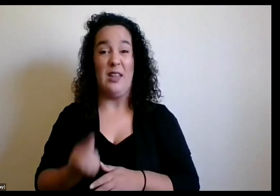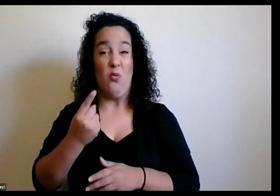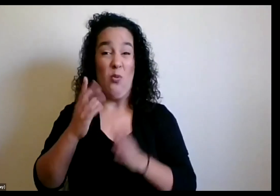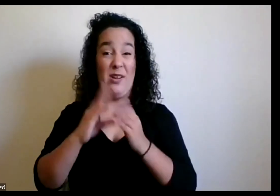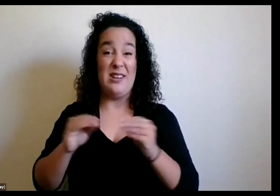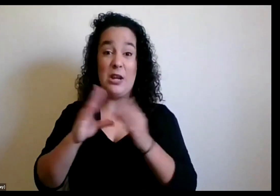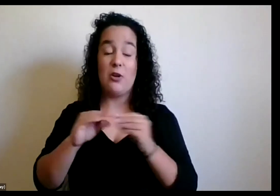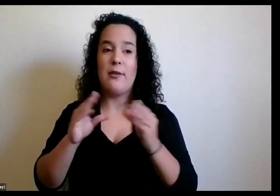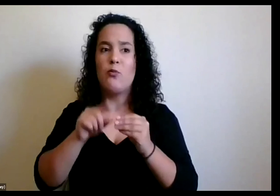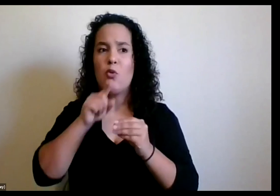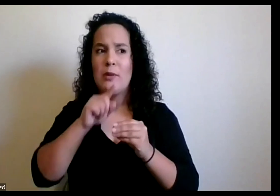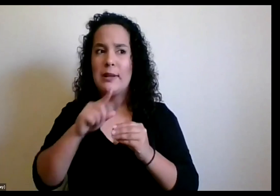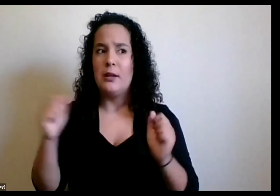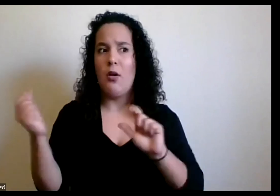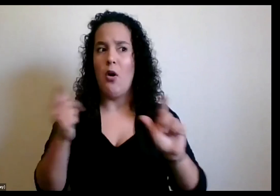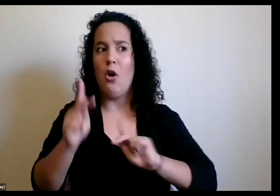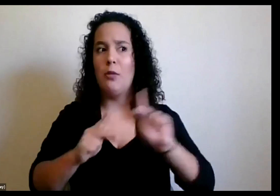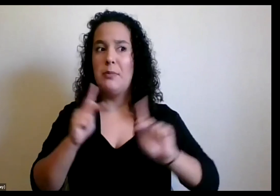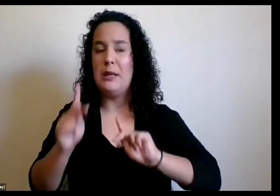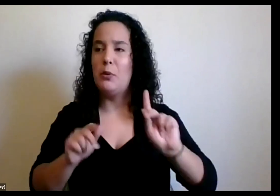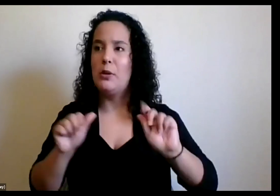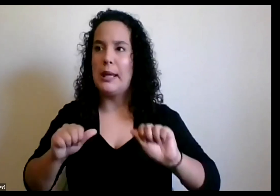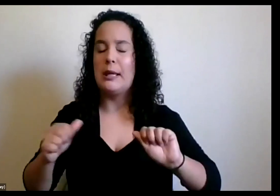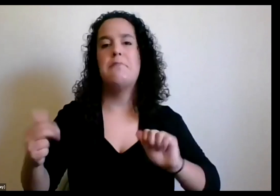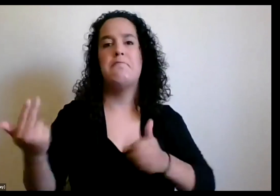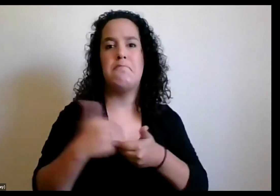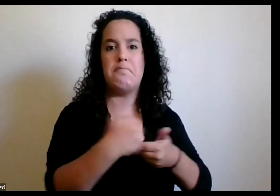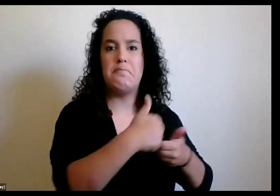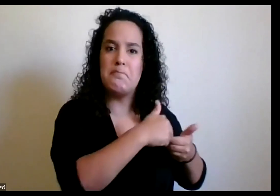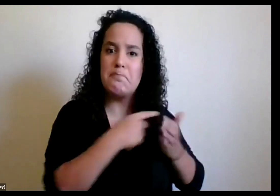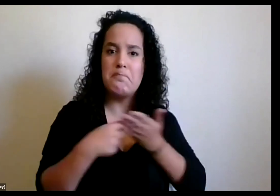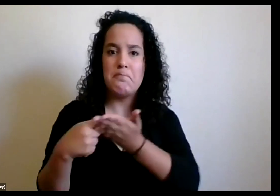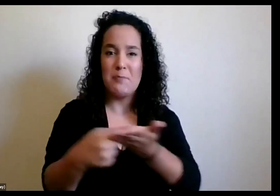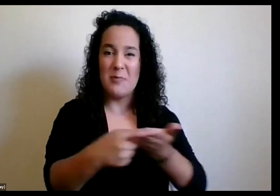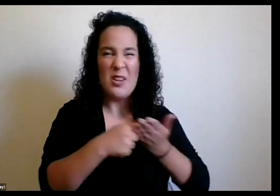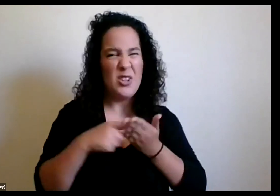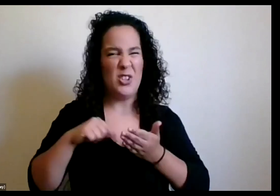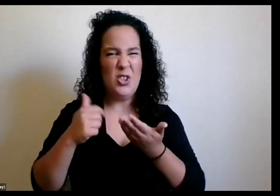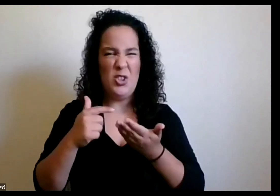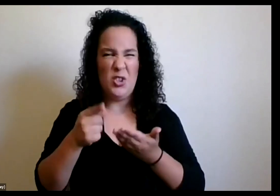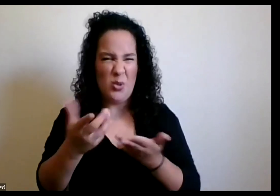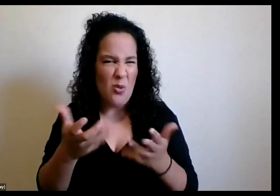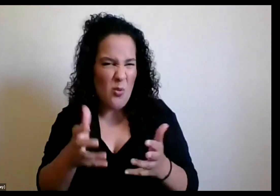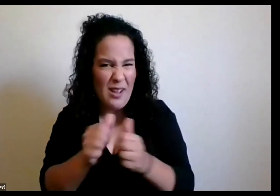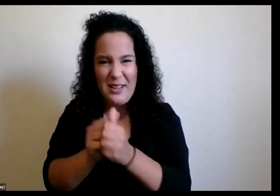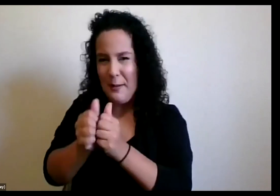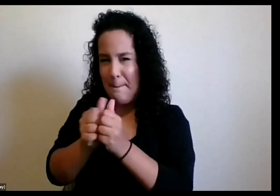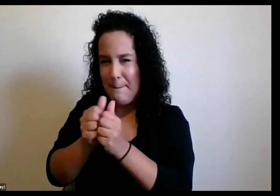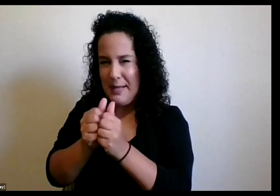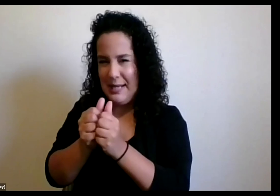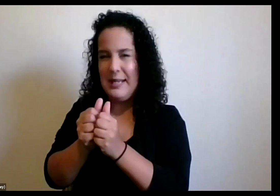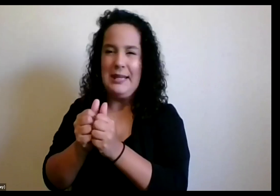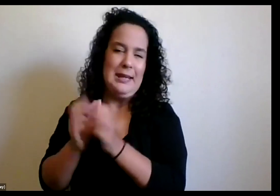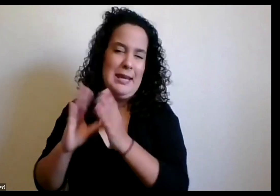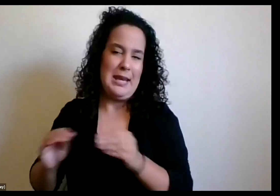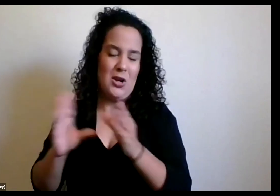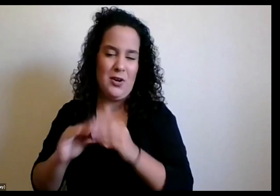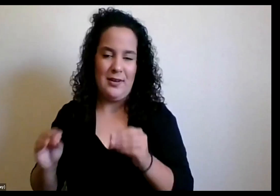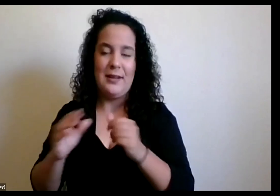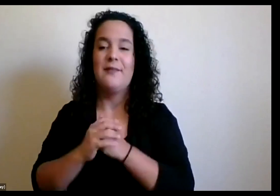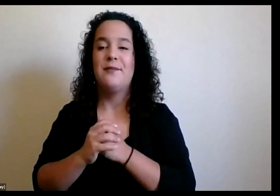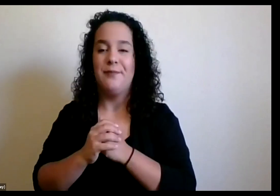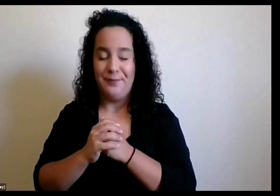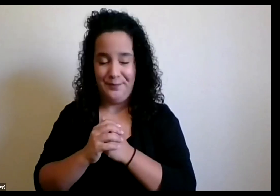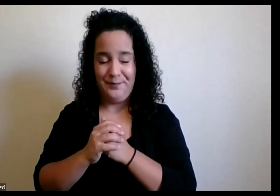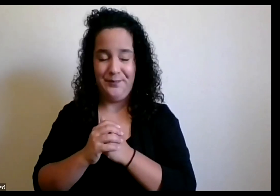without creating a lot of other competing narratives. So that was our thinking there. And again, we can size these segments at pretty small geographies